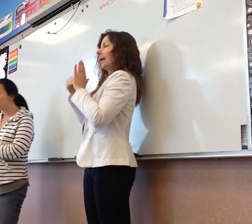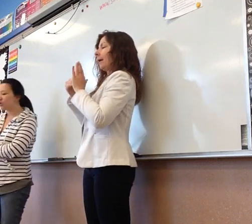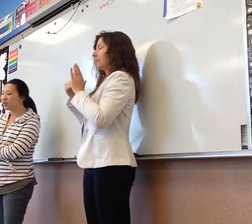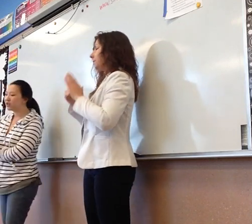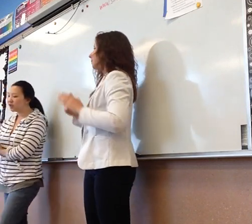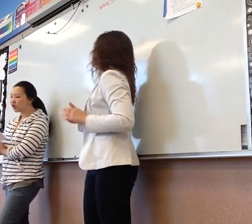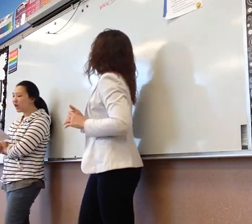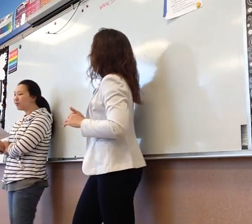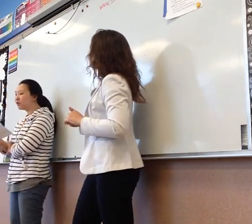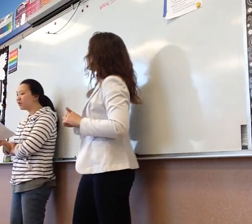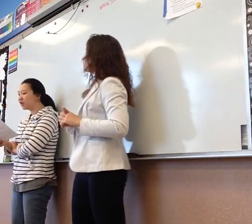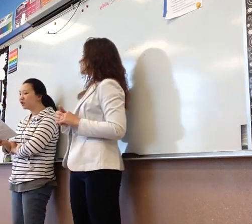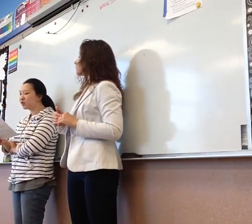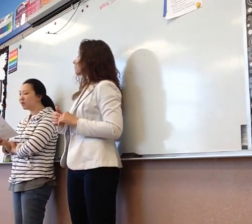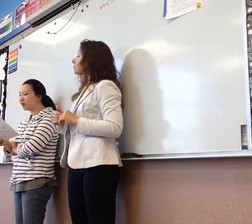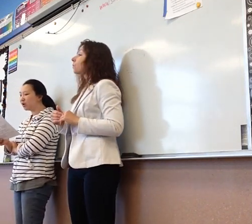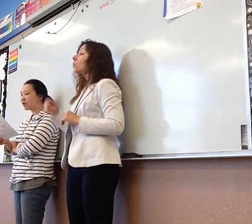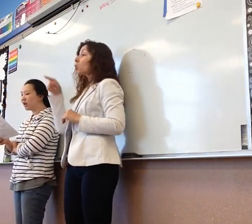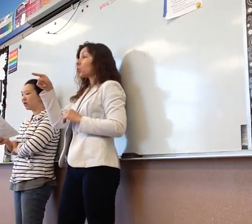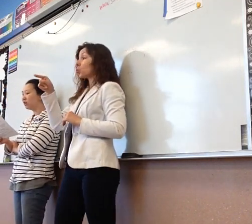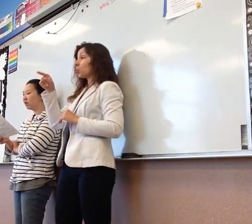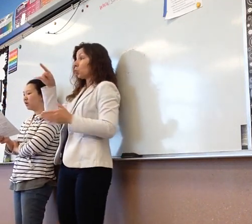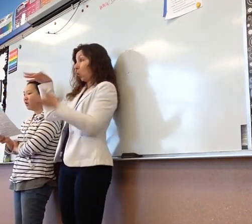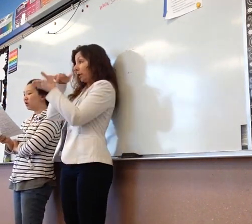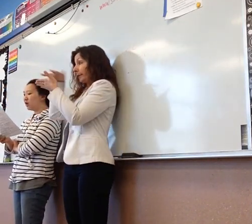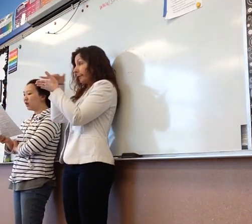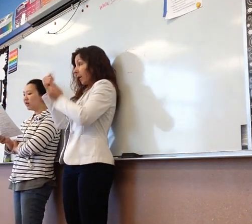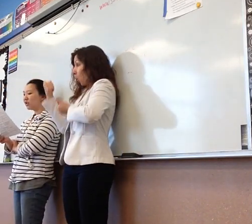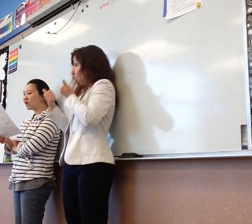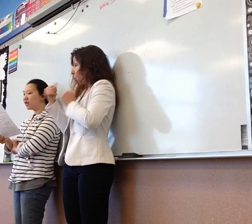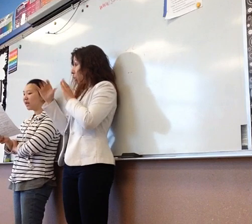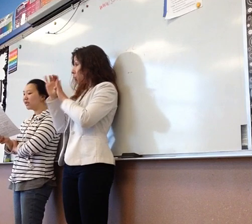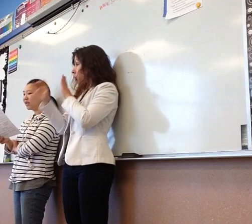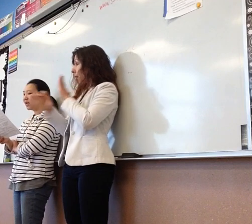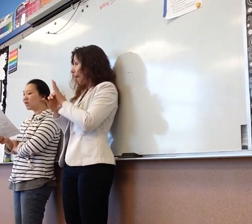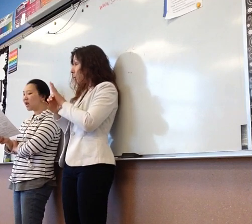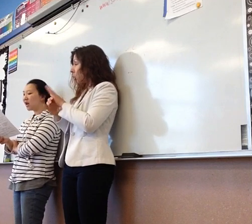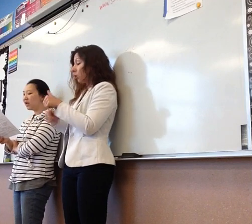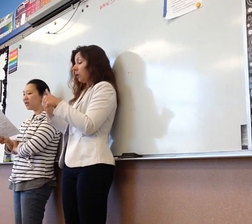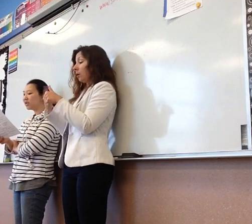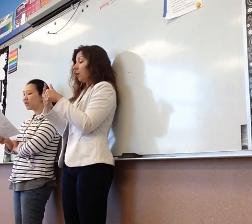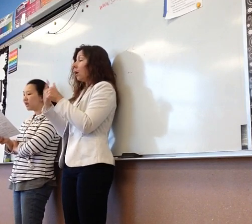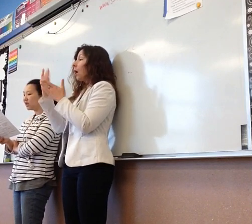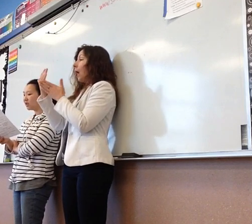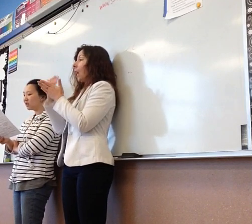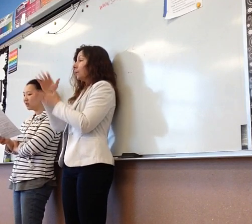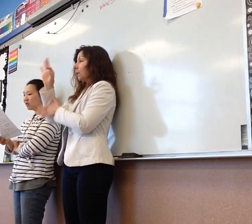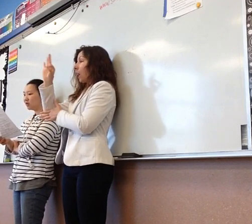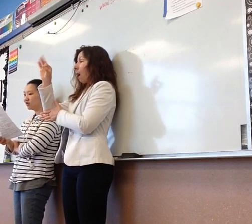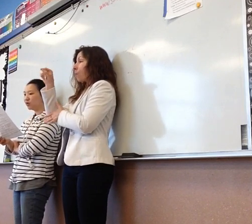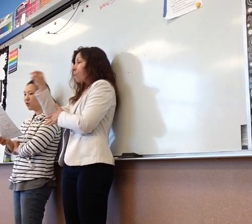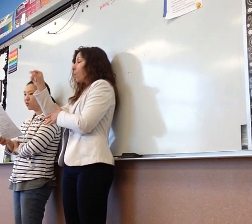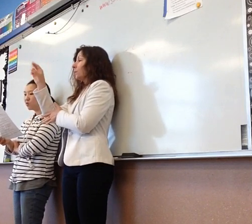the questions, the chapters that you should be looking is lesson 9-6,